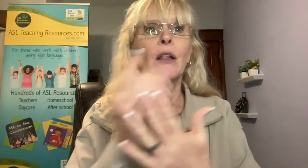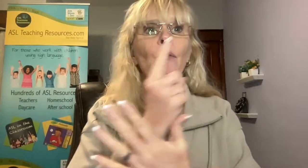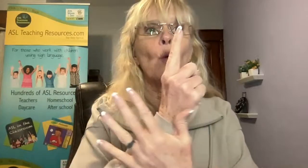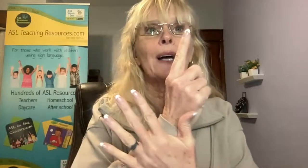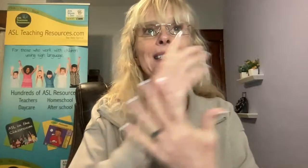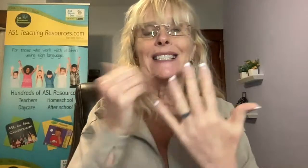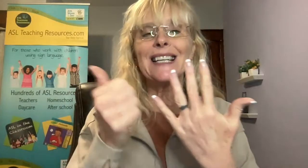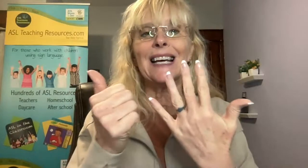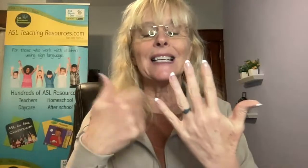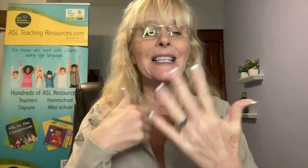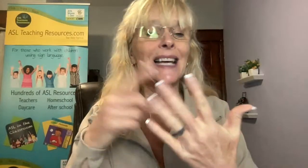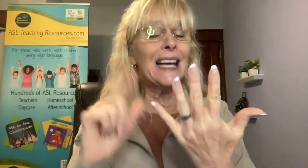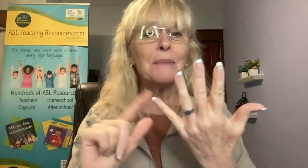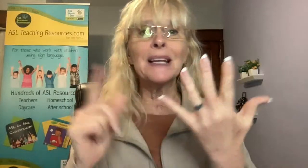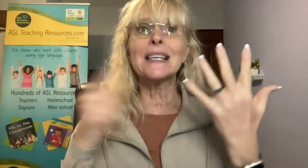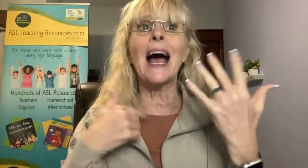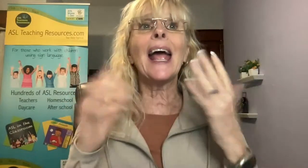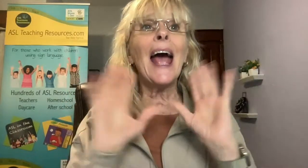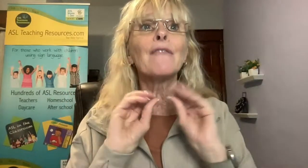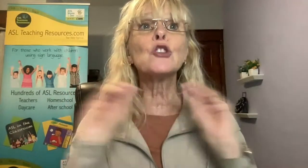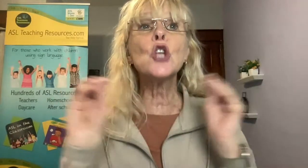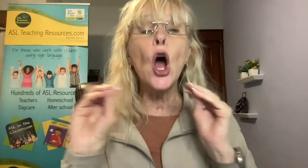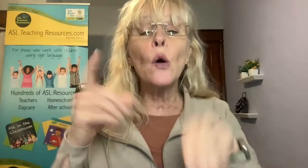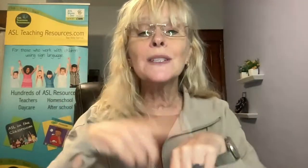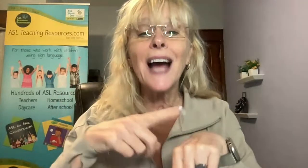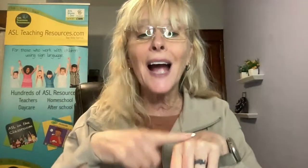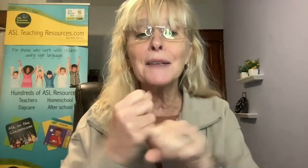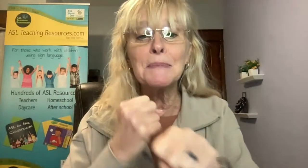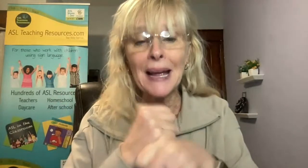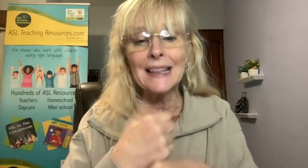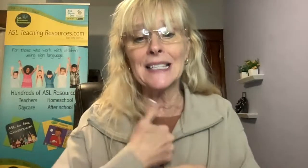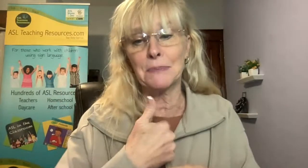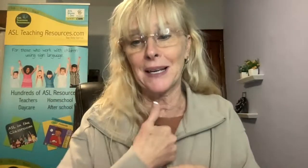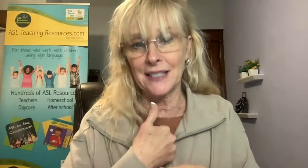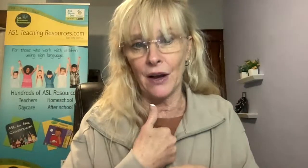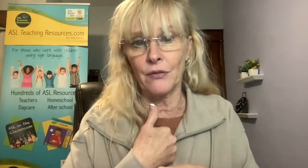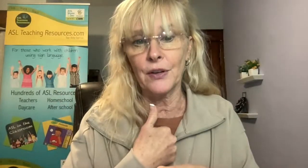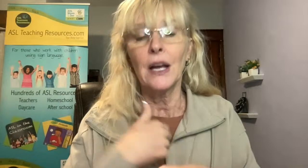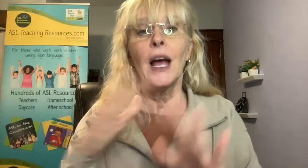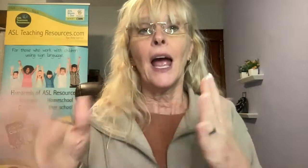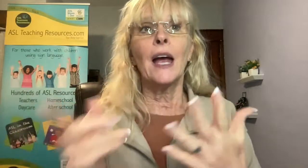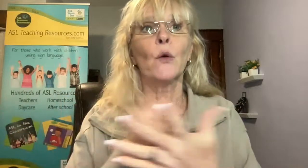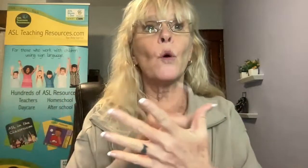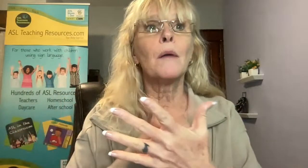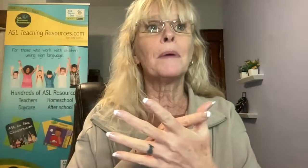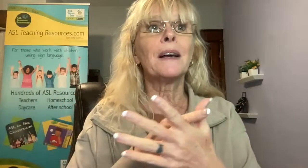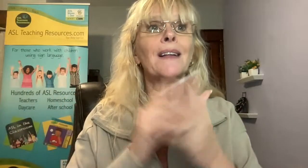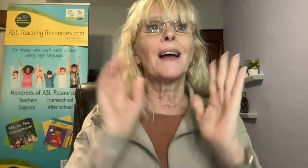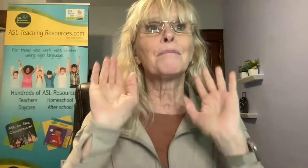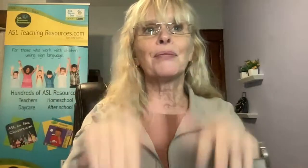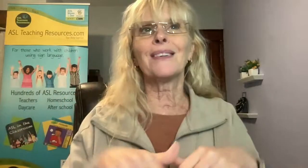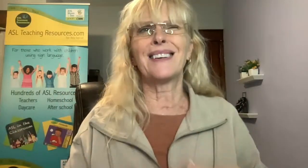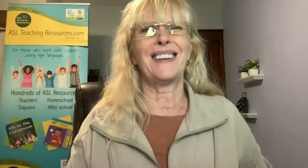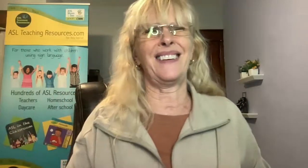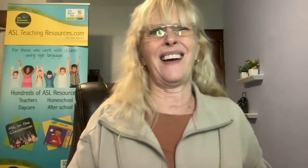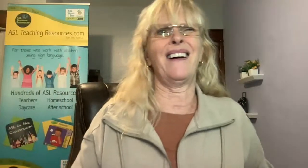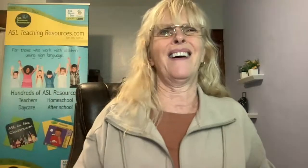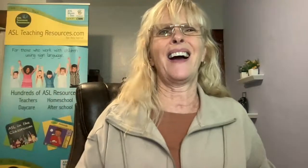of 1 to 10. 10 means I have no time to make this myself. And a 1 being like, yeah, I